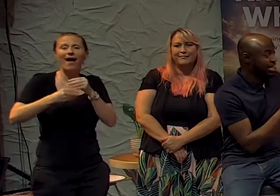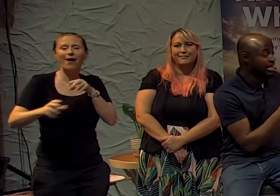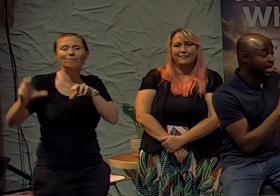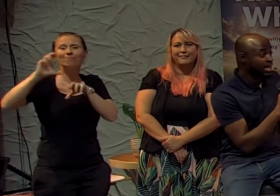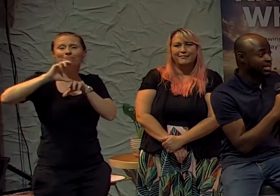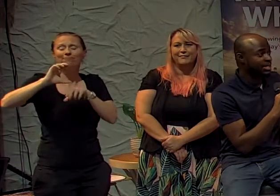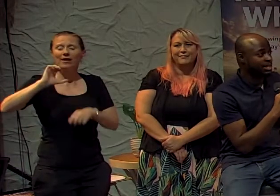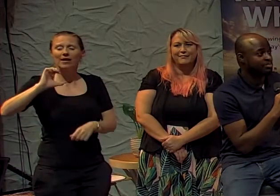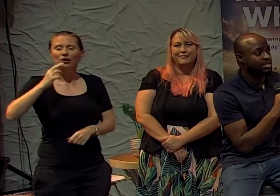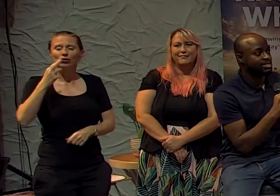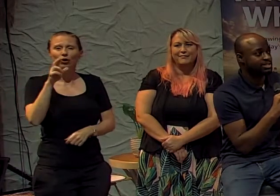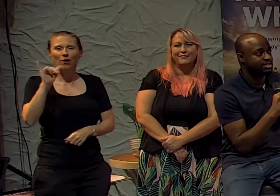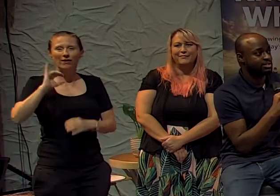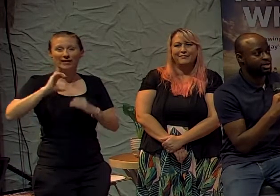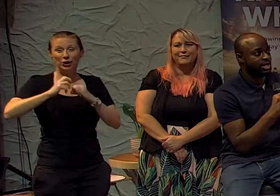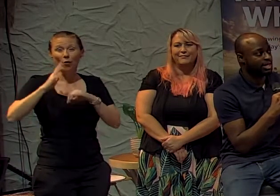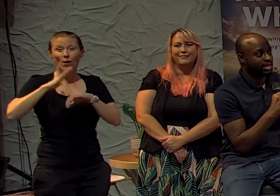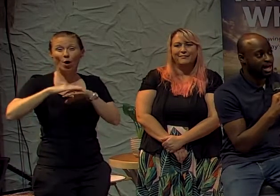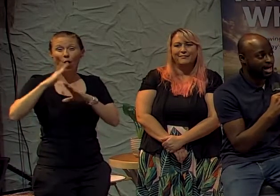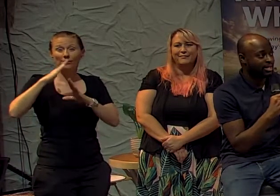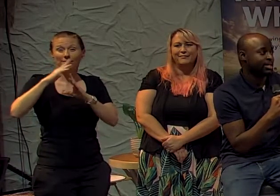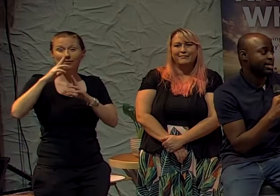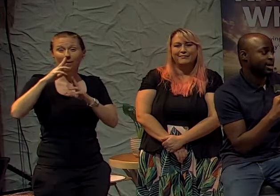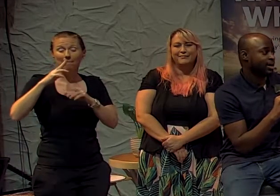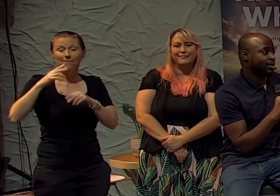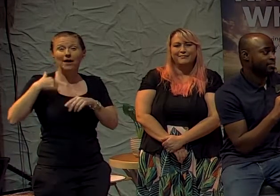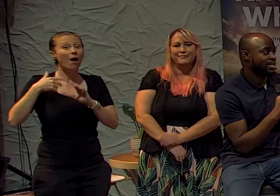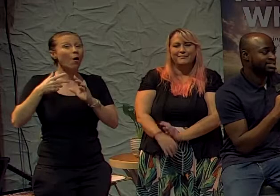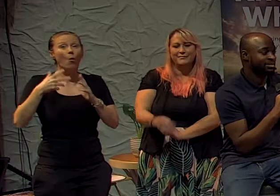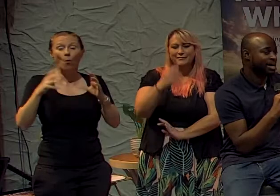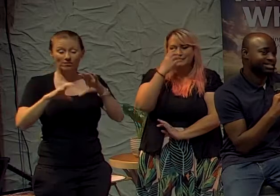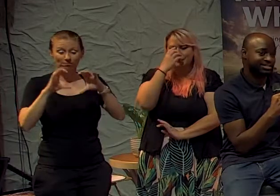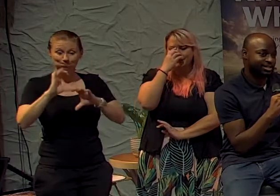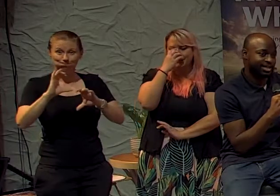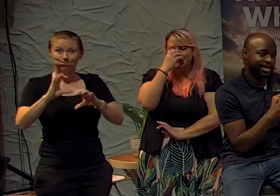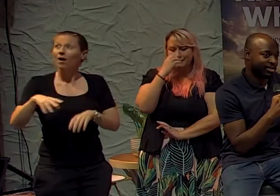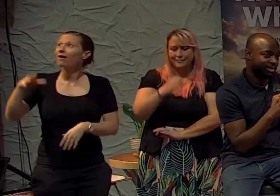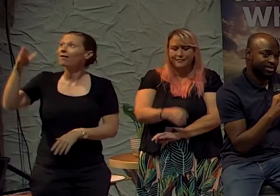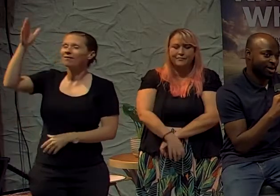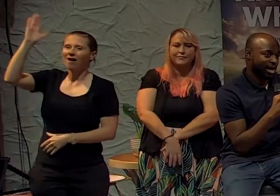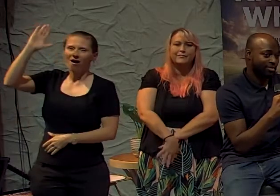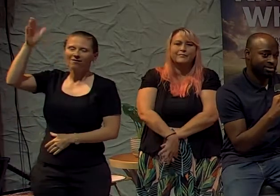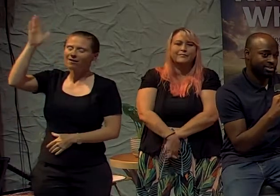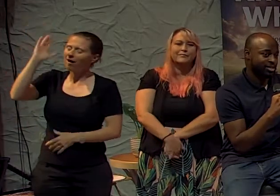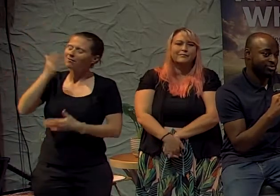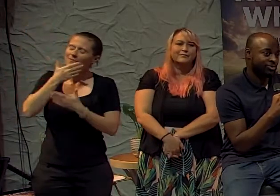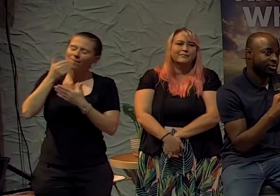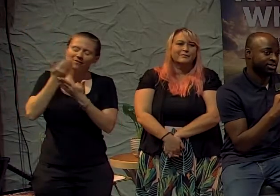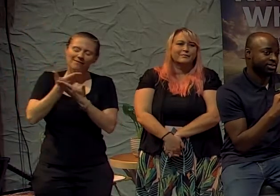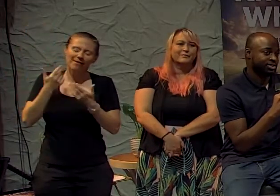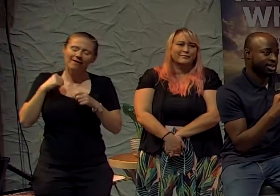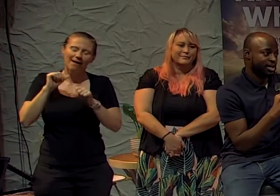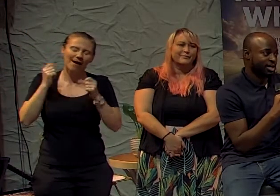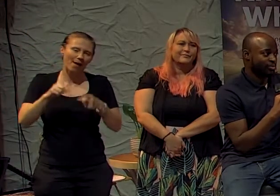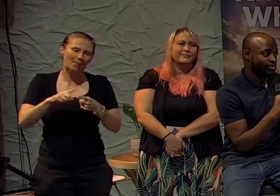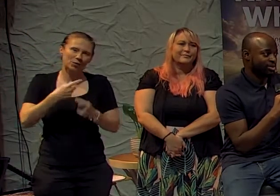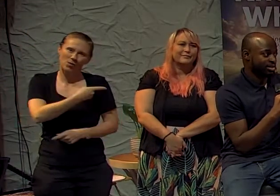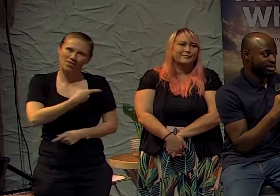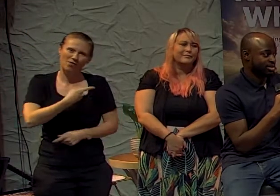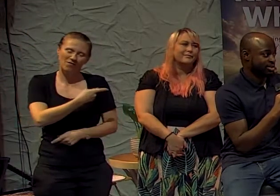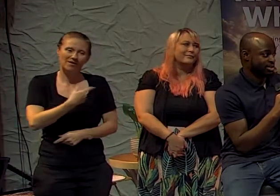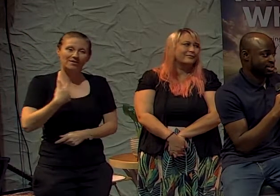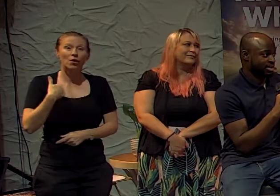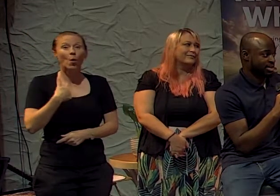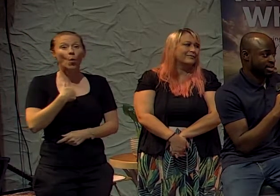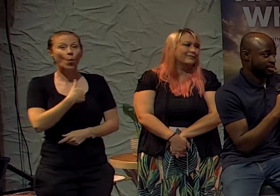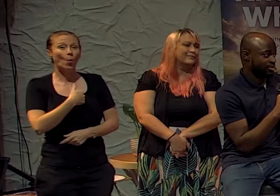Like, God, and I mean this sincerely, like, God is the best thing that could have ever happened to either one of us. And when we start